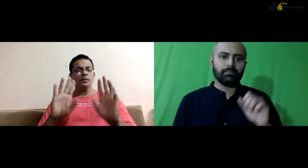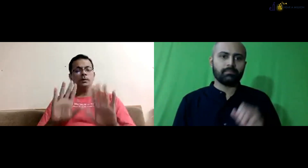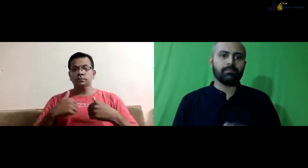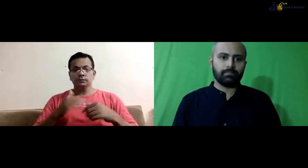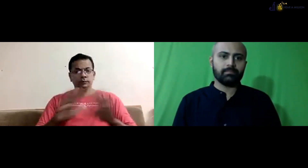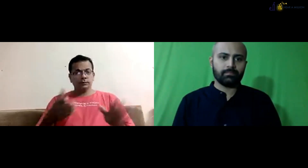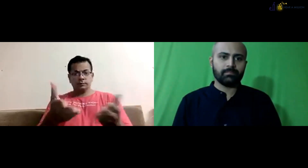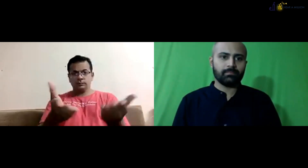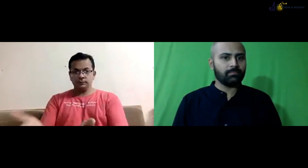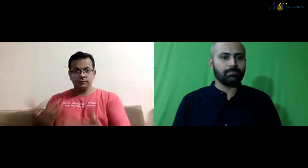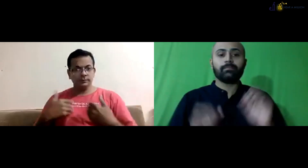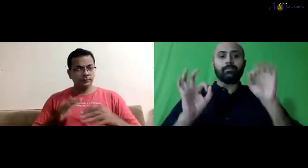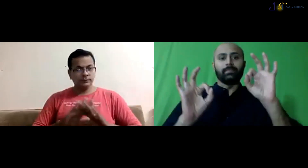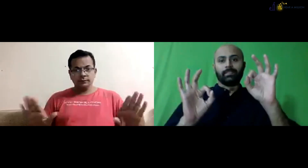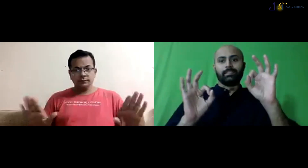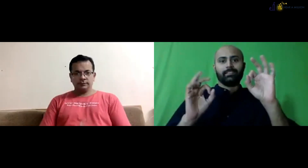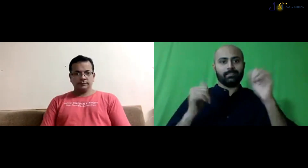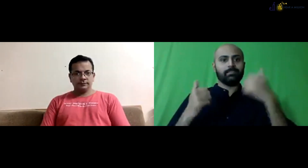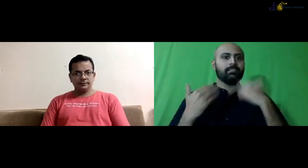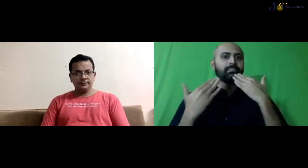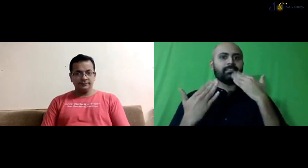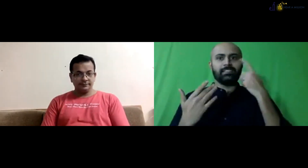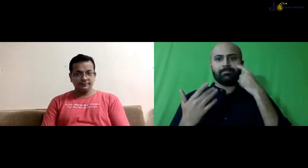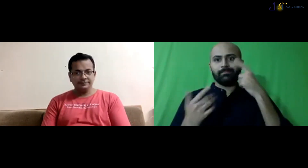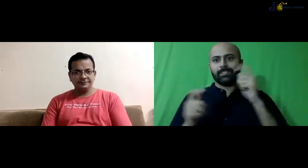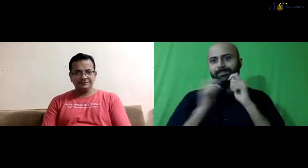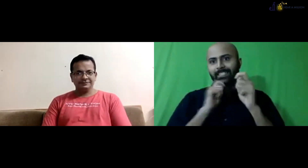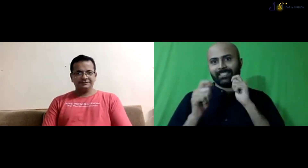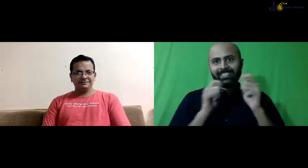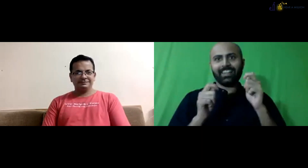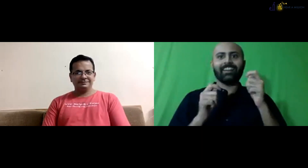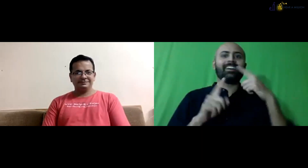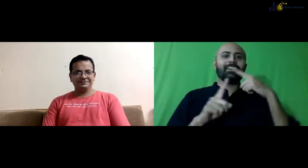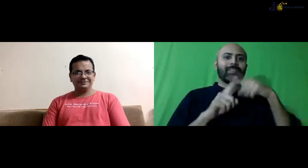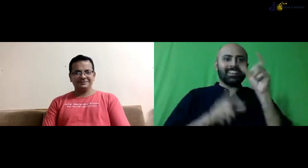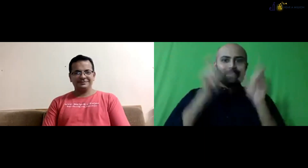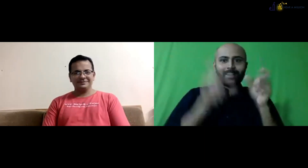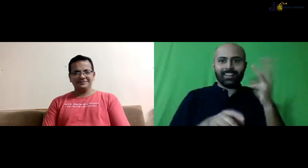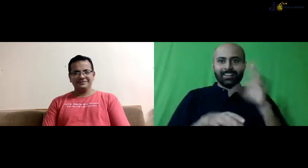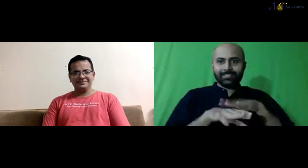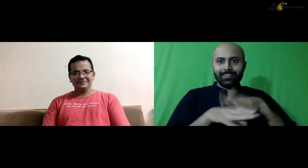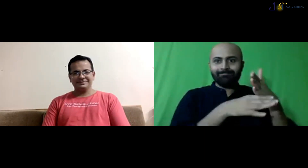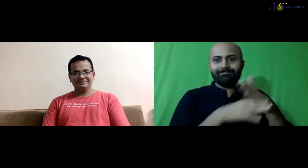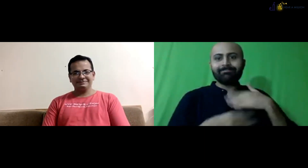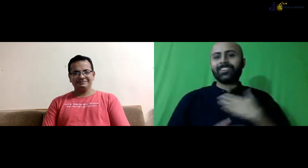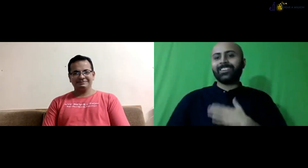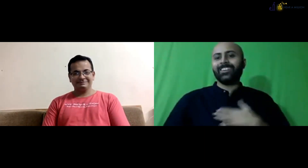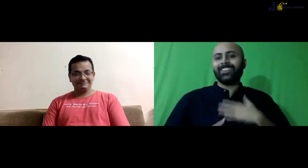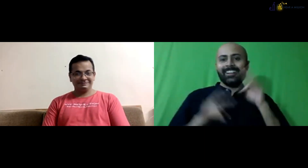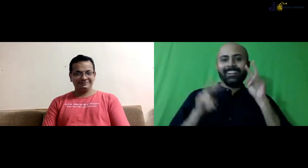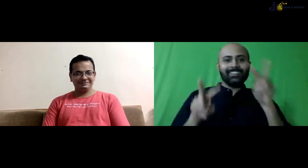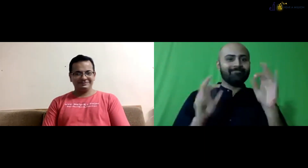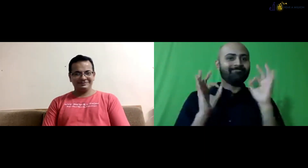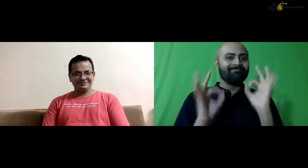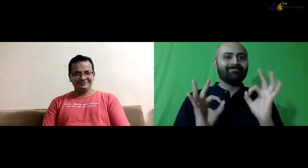Make these points and support them. And I have done my work. So please and as